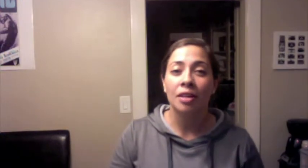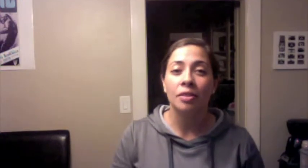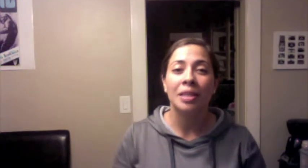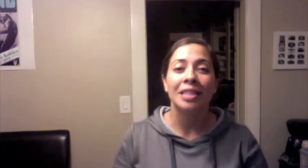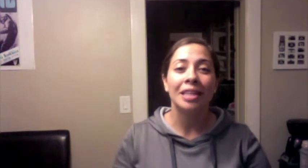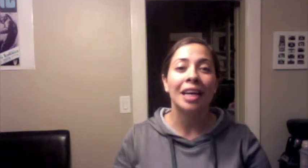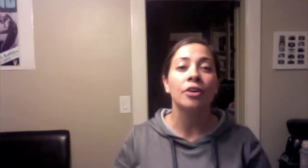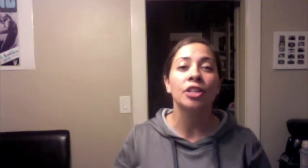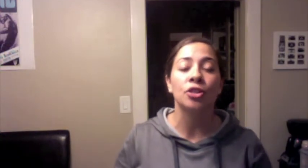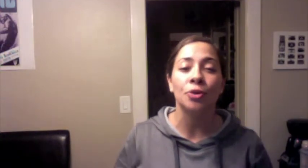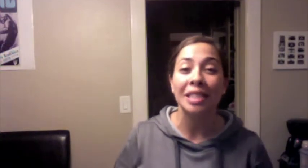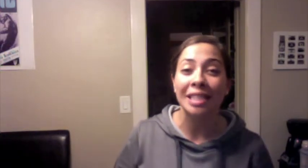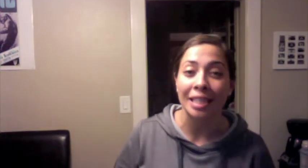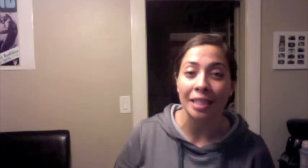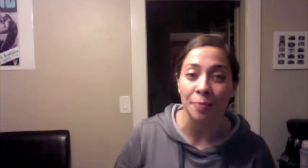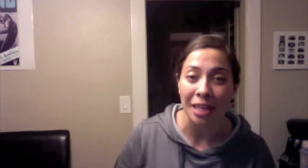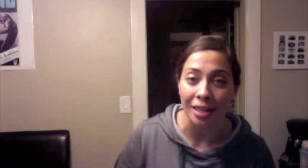what characteristics means?